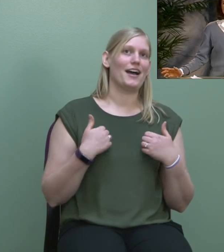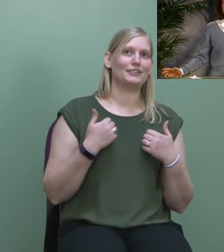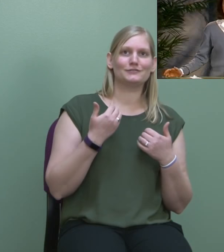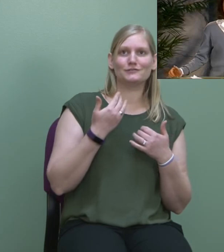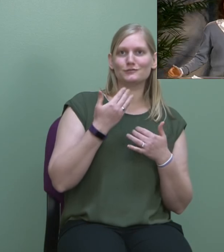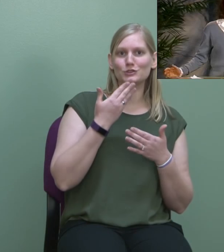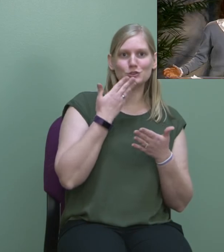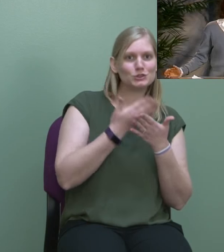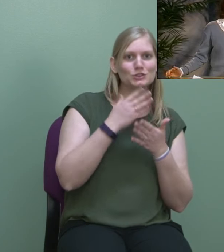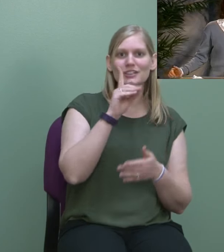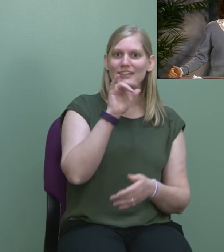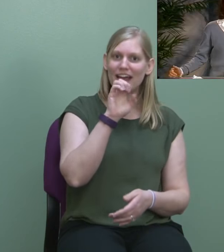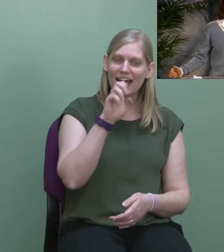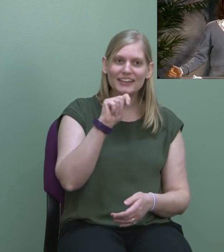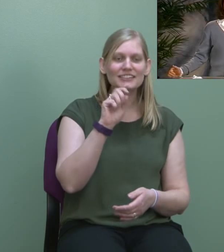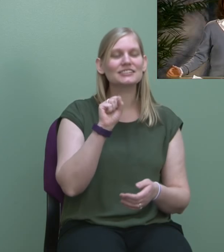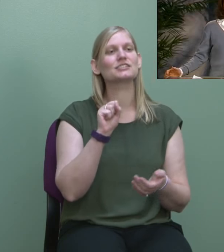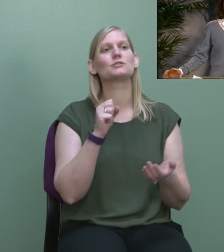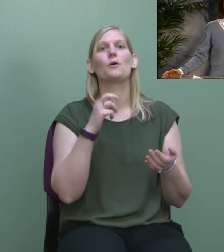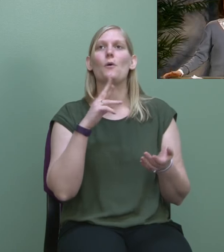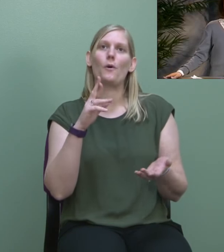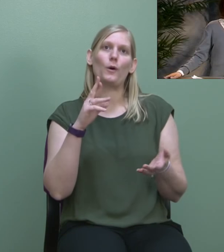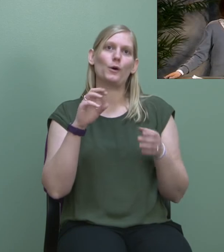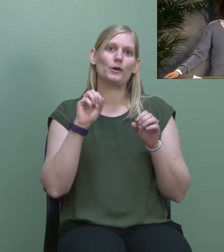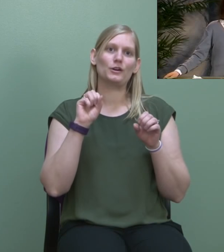things that you can do to lose weight or